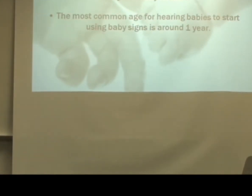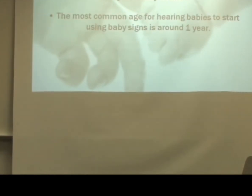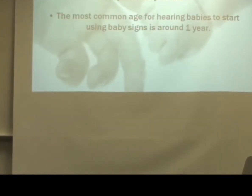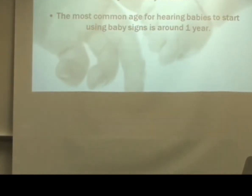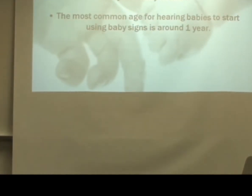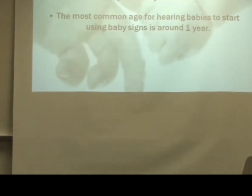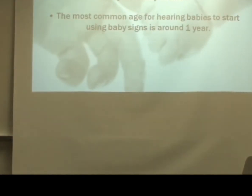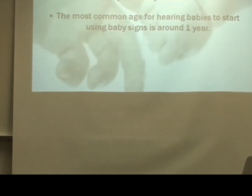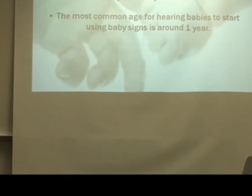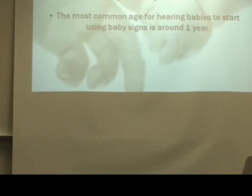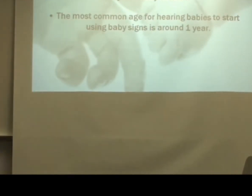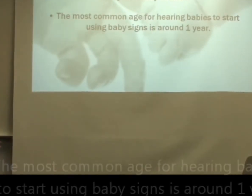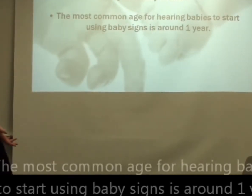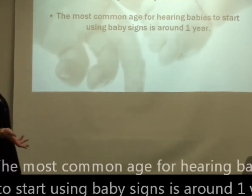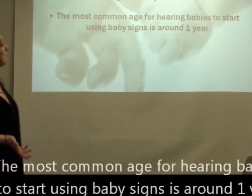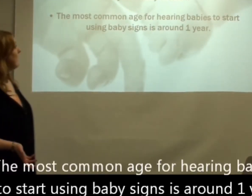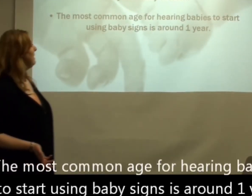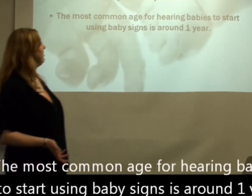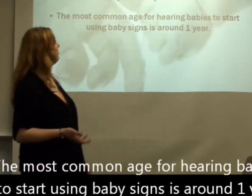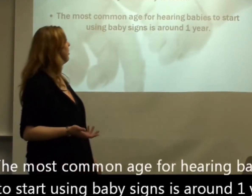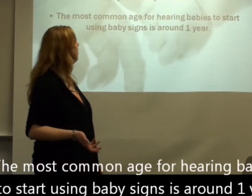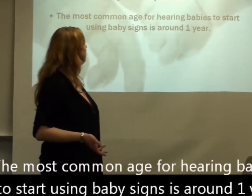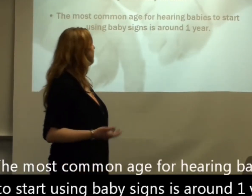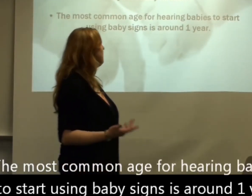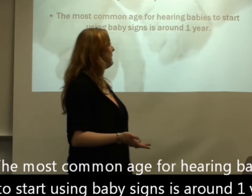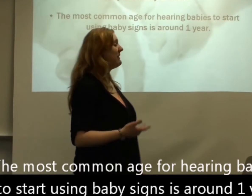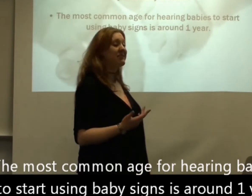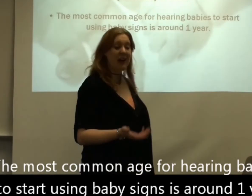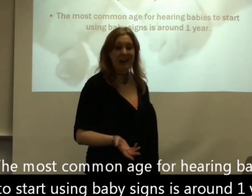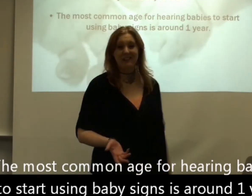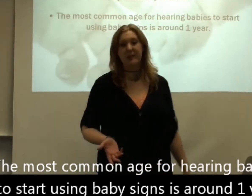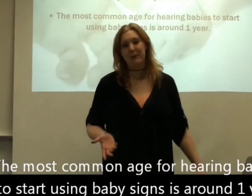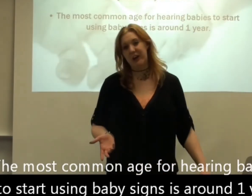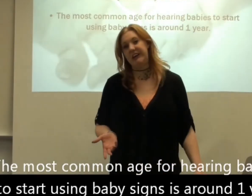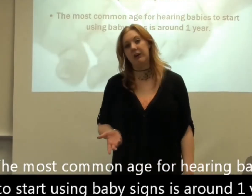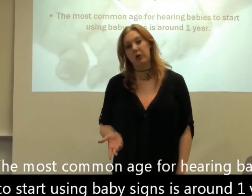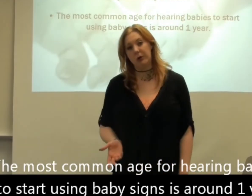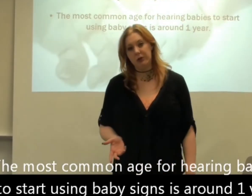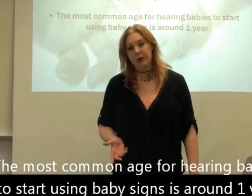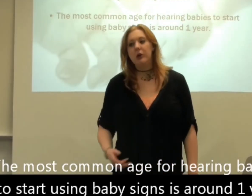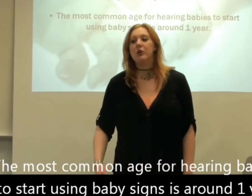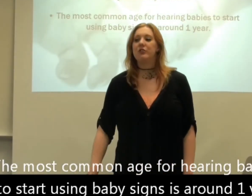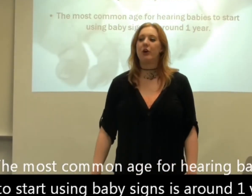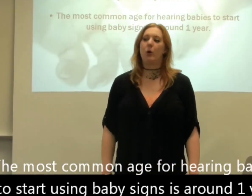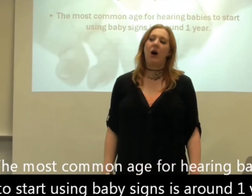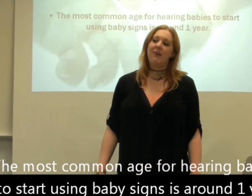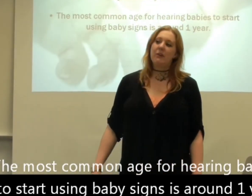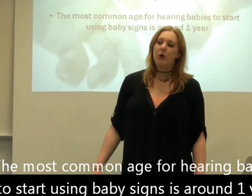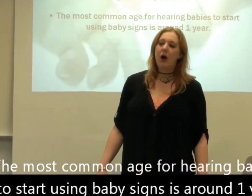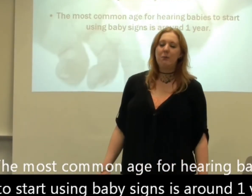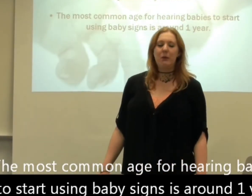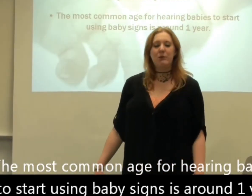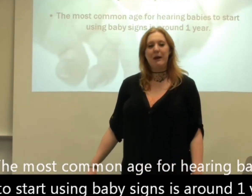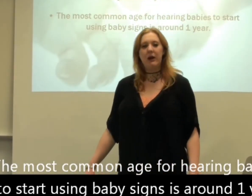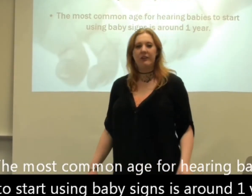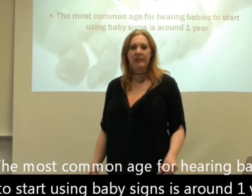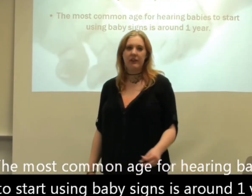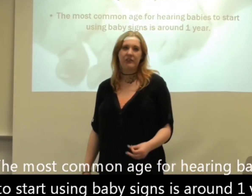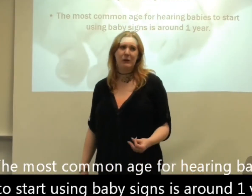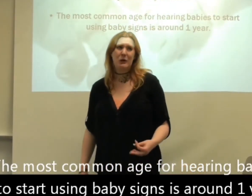The most common age for hearing babies to start using baby signs is about a year old. So often I'll meet with parents and they'll say, well,